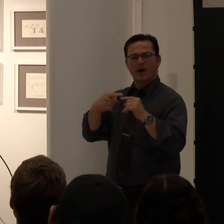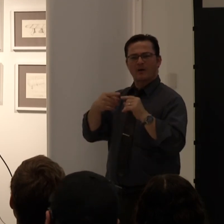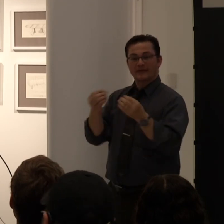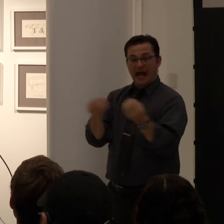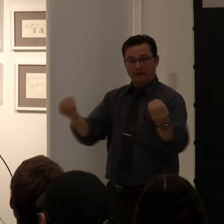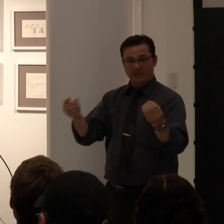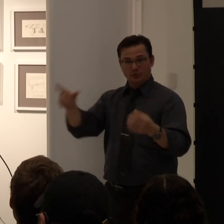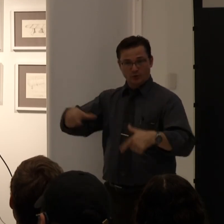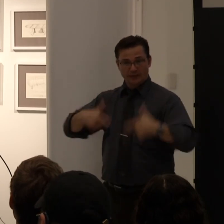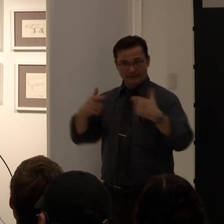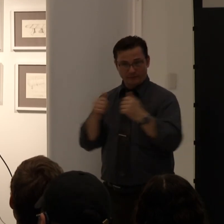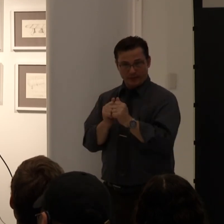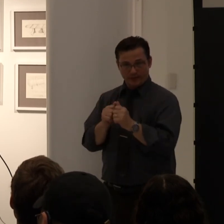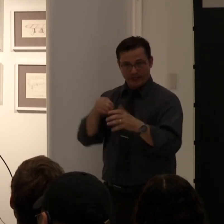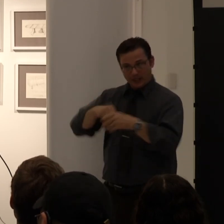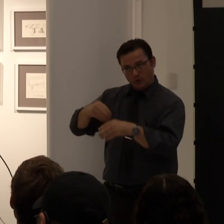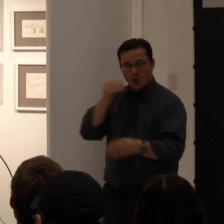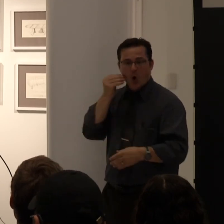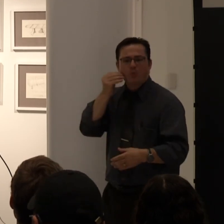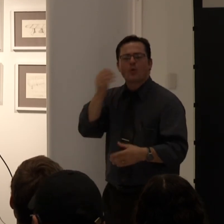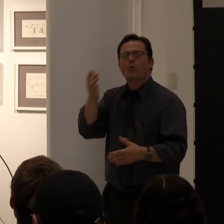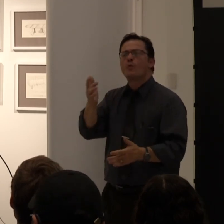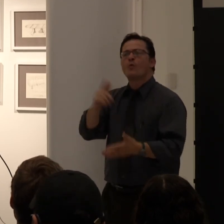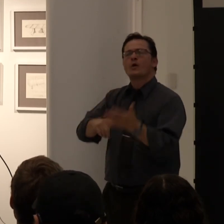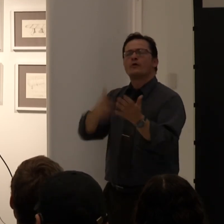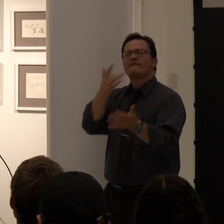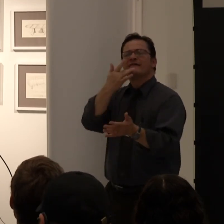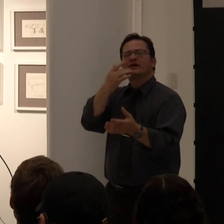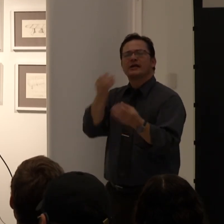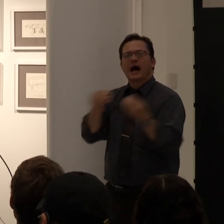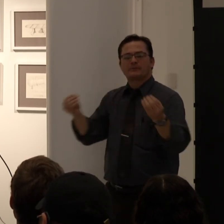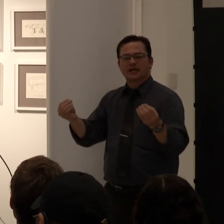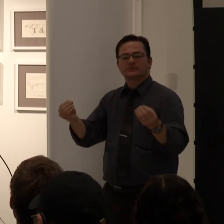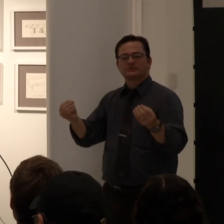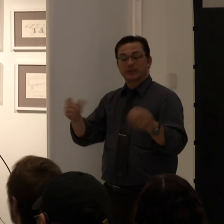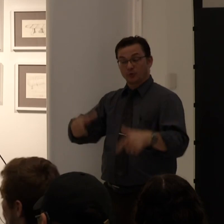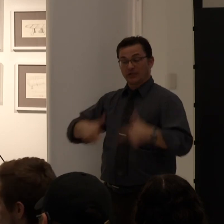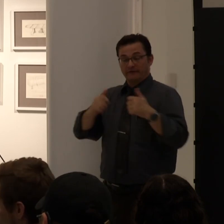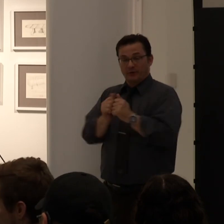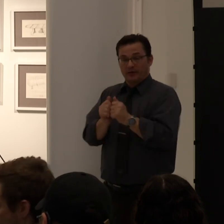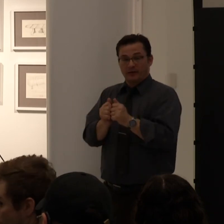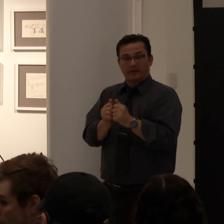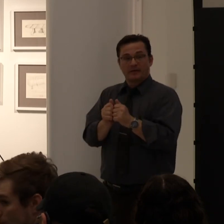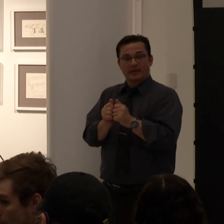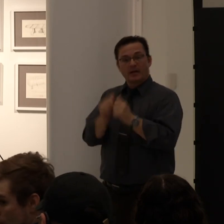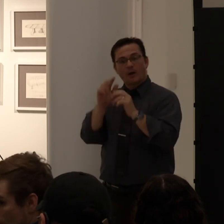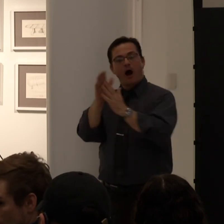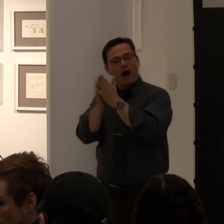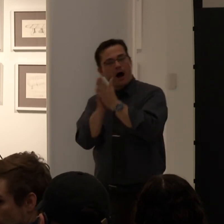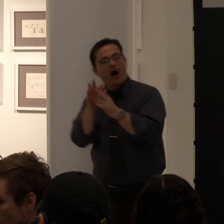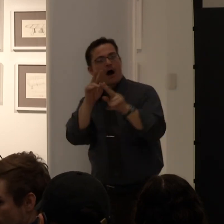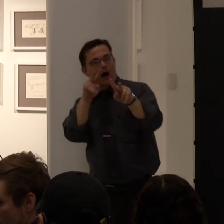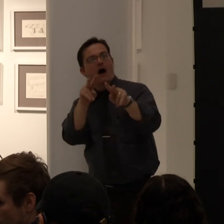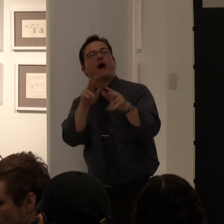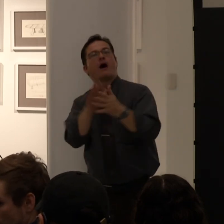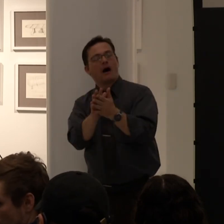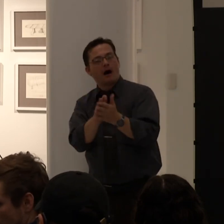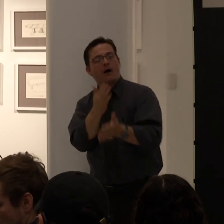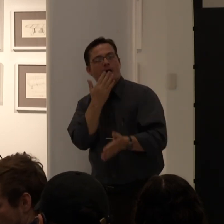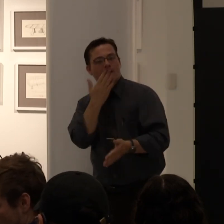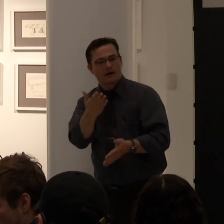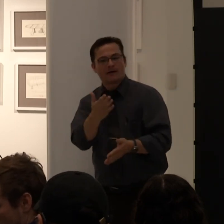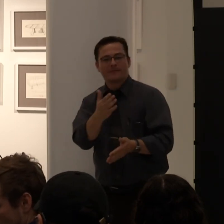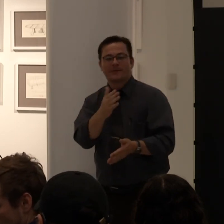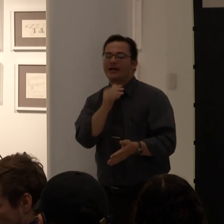live with in your home. What are some of your favorite objects that you live with, that you admire, but that you